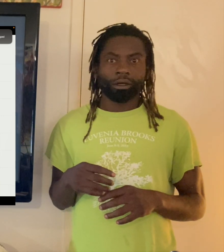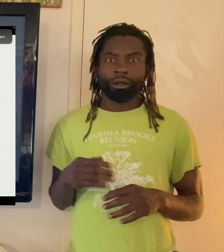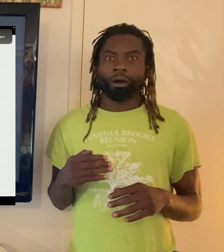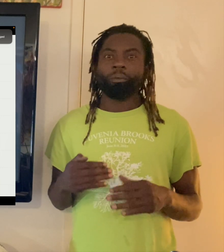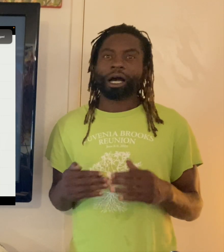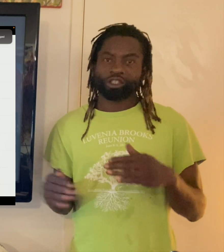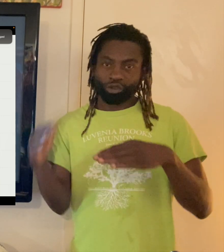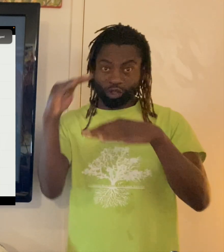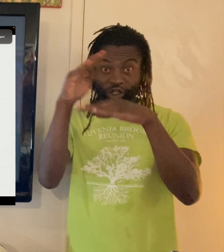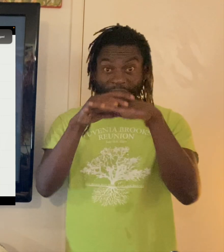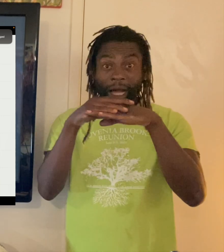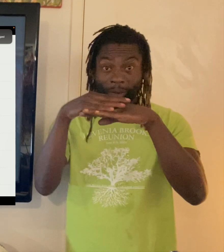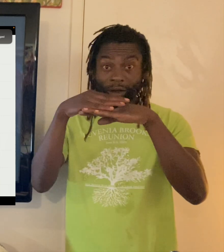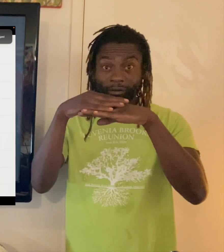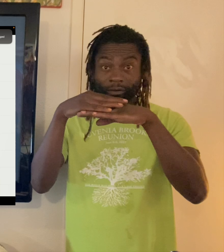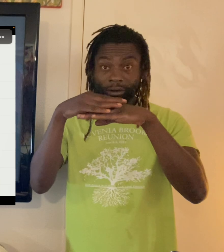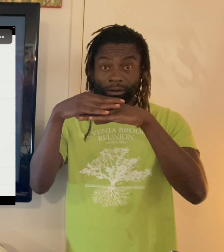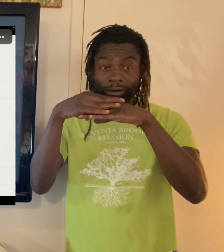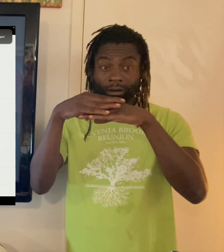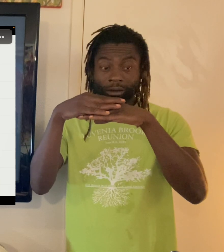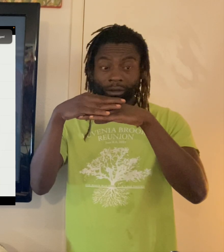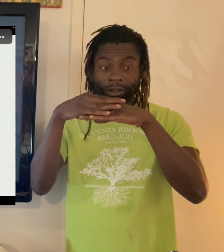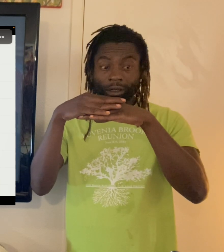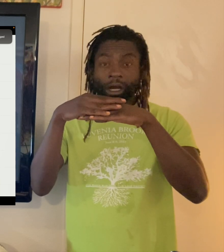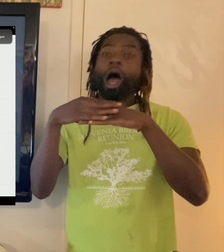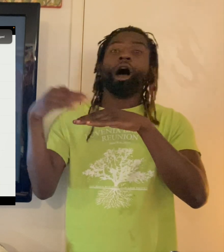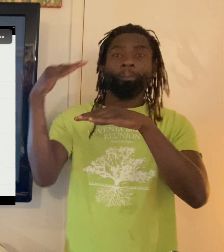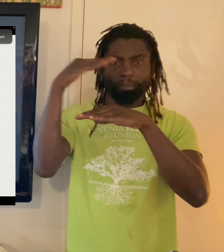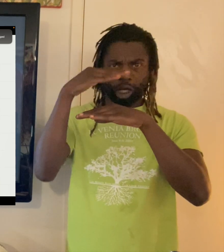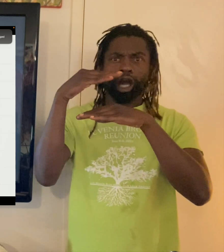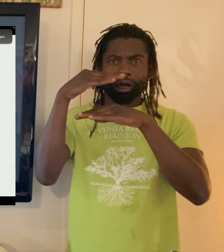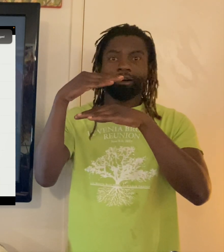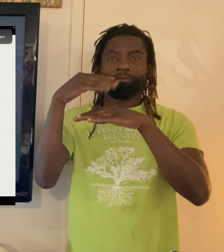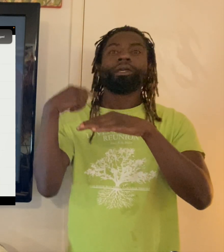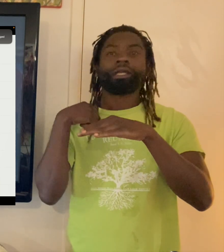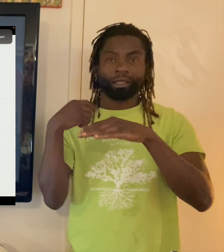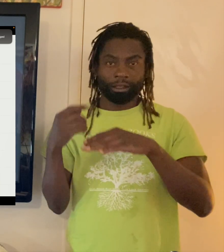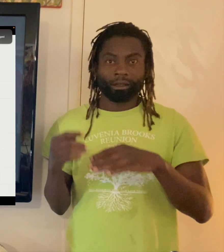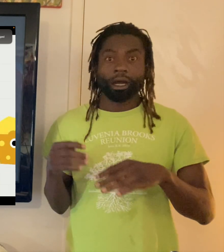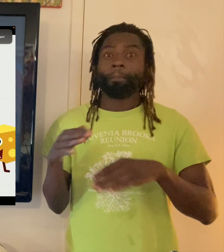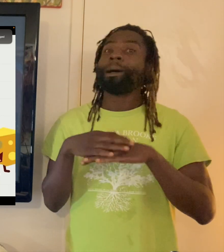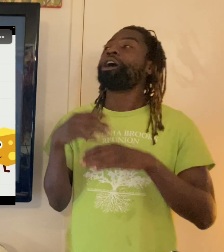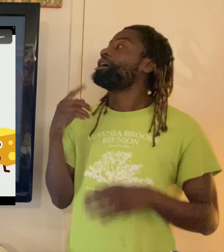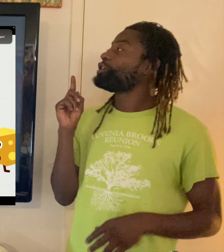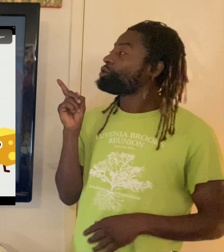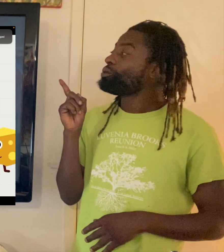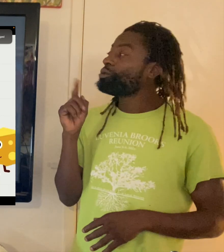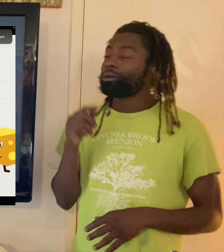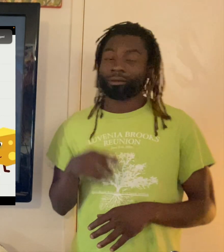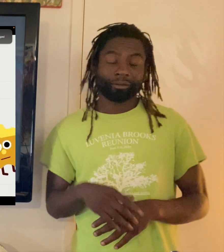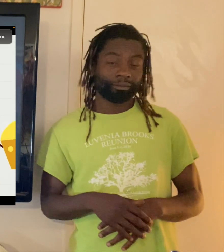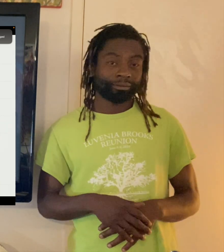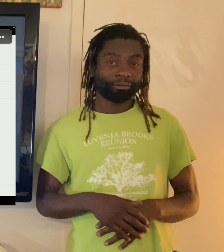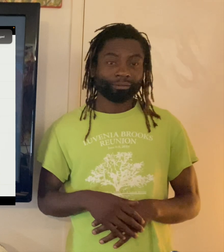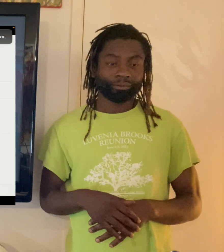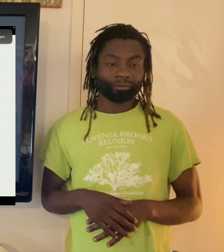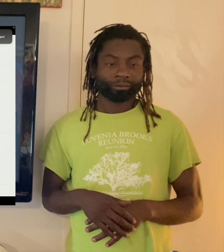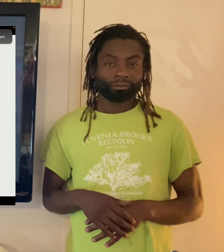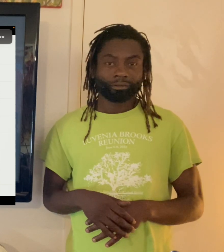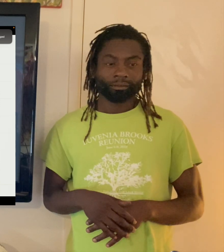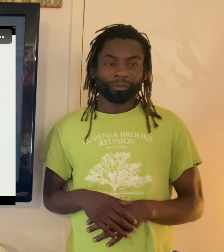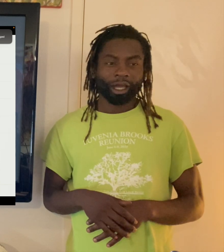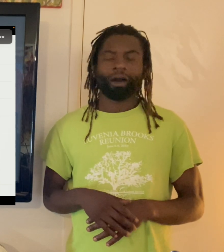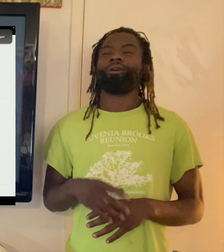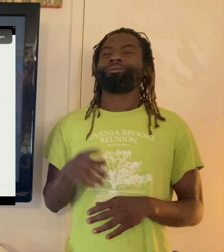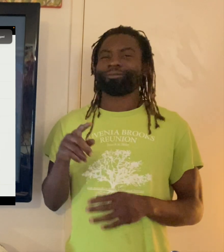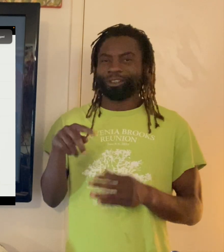on top of me. Or we can also say, the monster is above me. Above you! Oh, good,